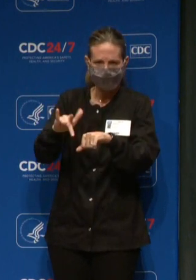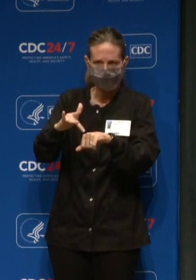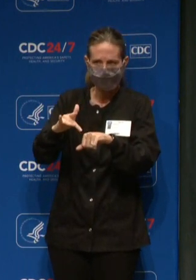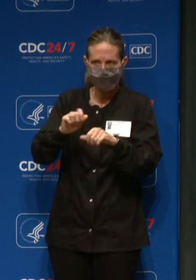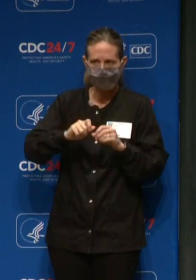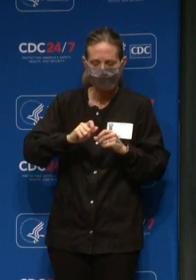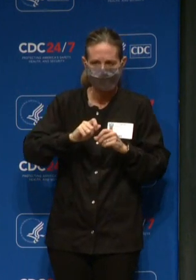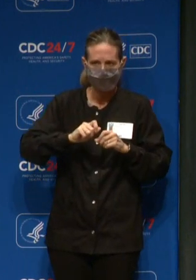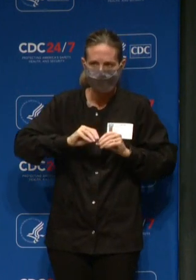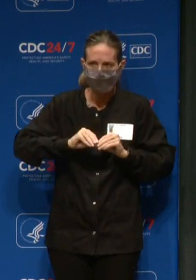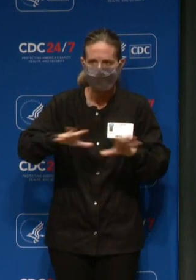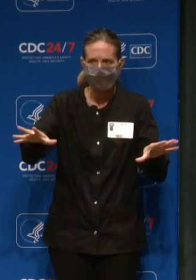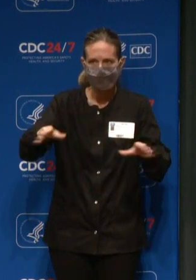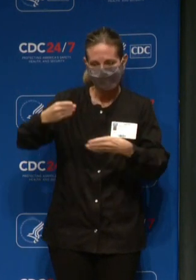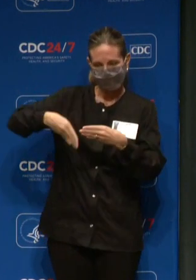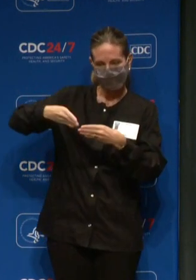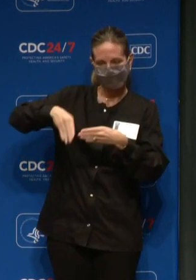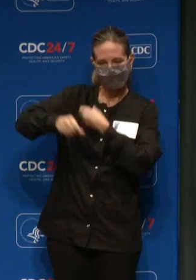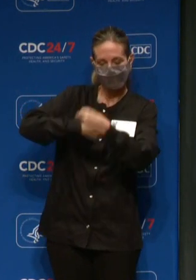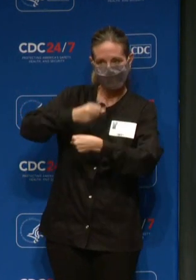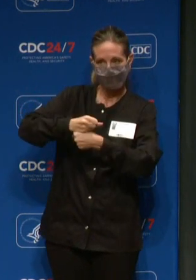distribution towards the end of the year.